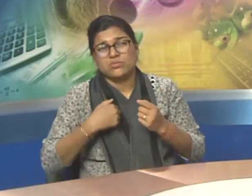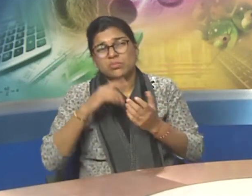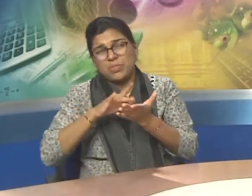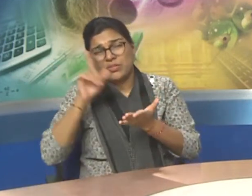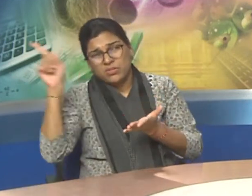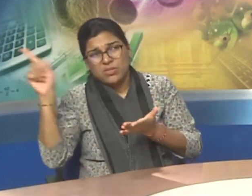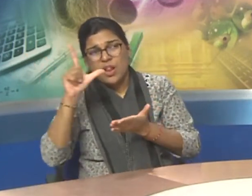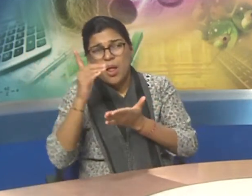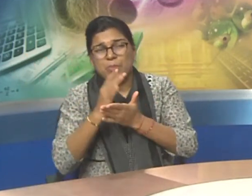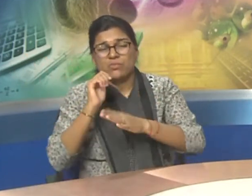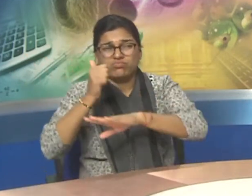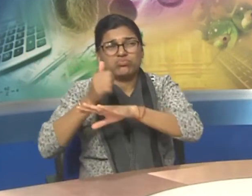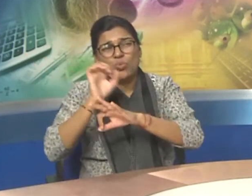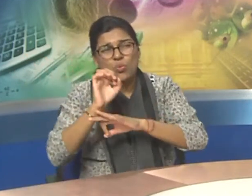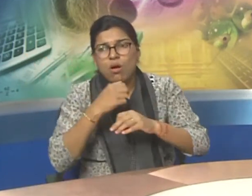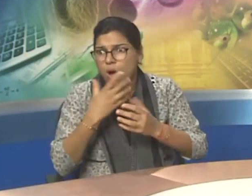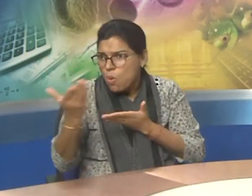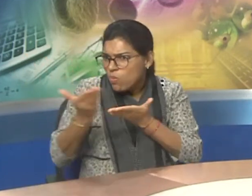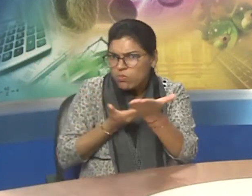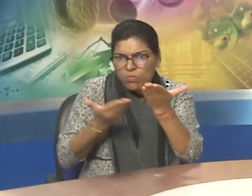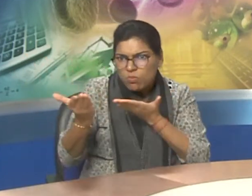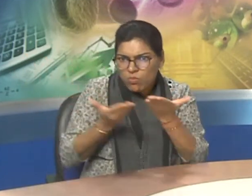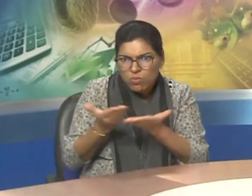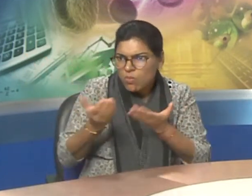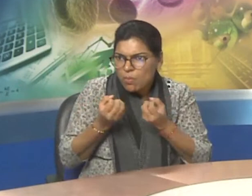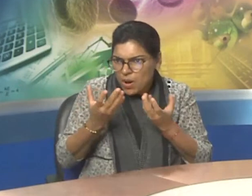The library buildings can vary.